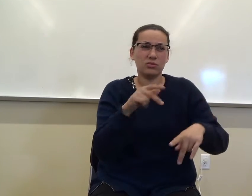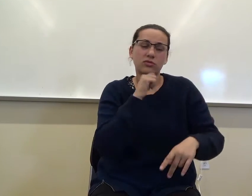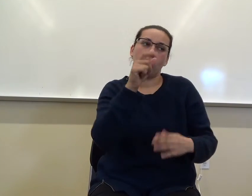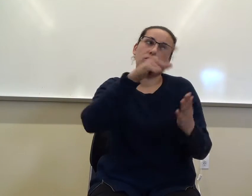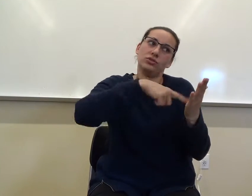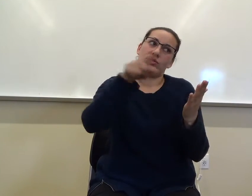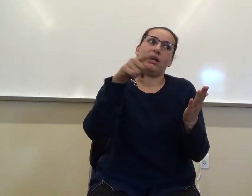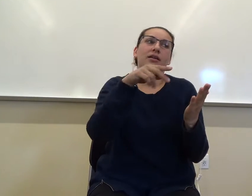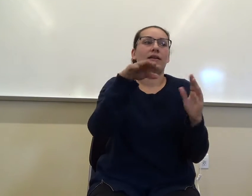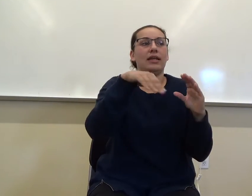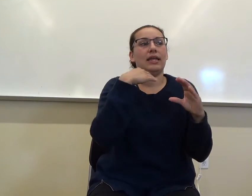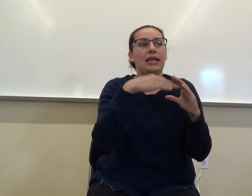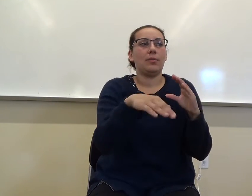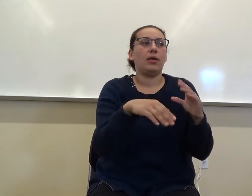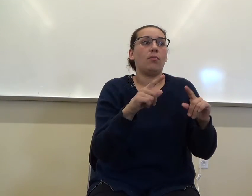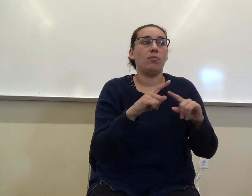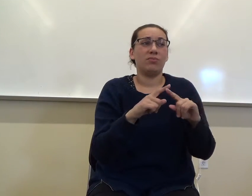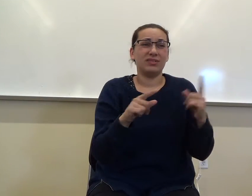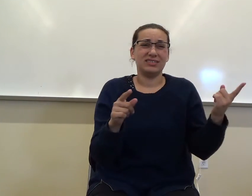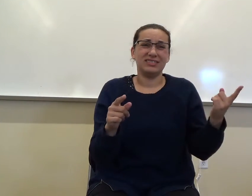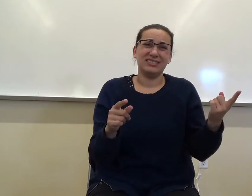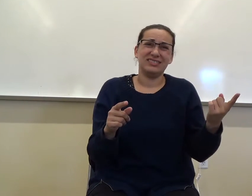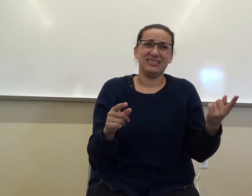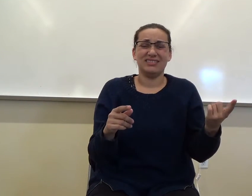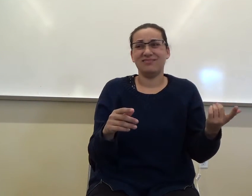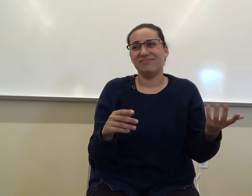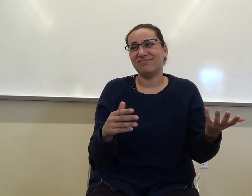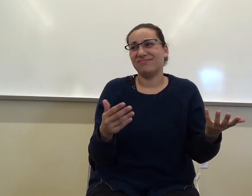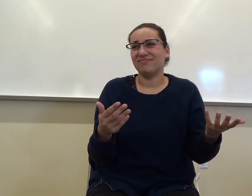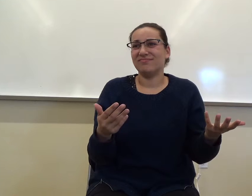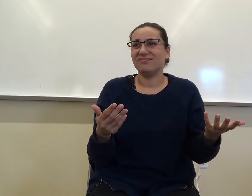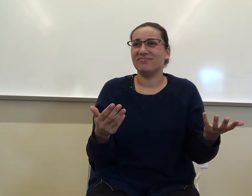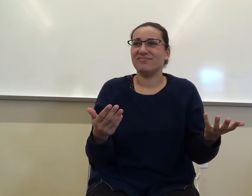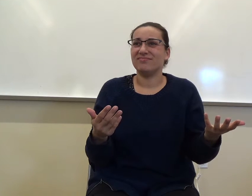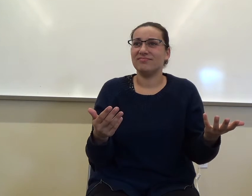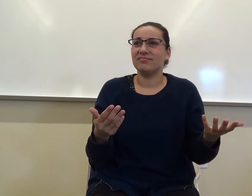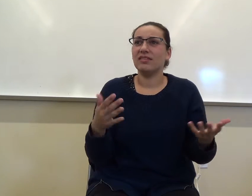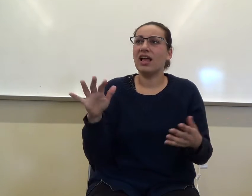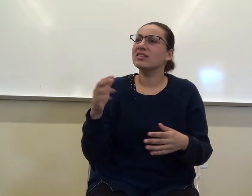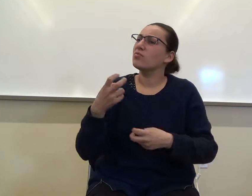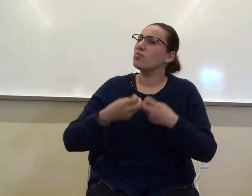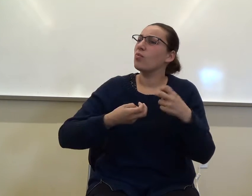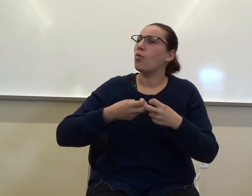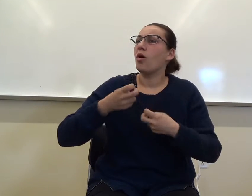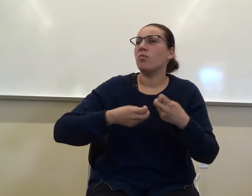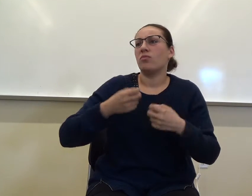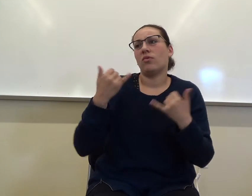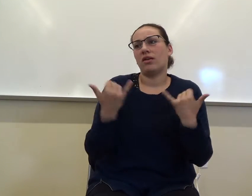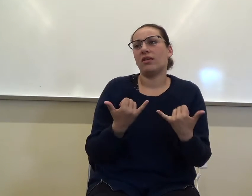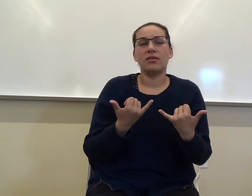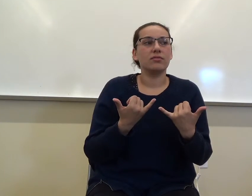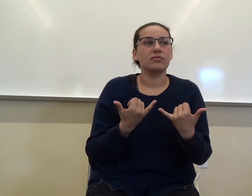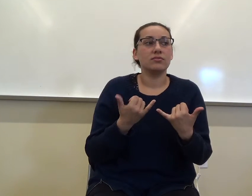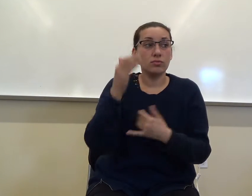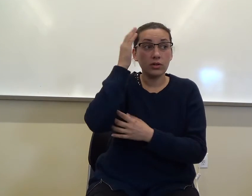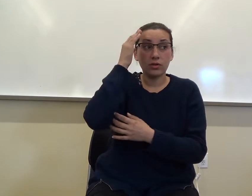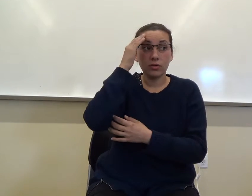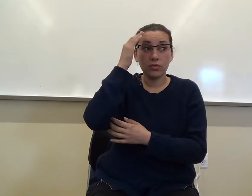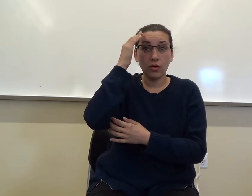email. Unfortunately, that's kind of a problem right now. We realize that you guys mostly